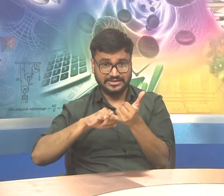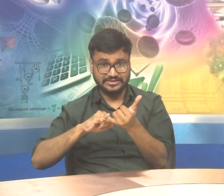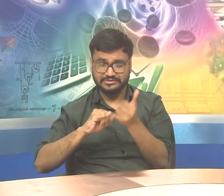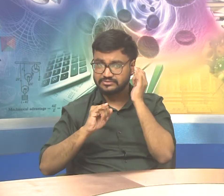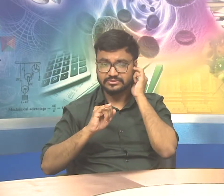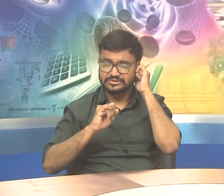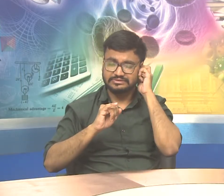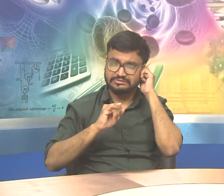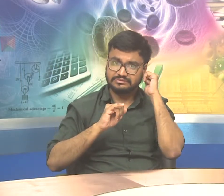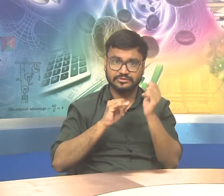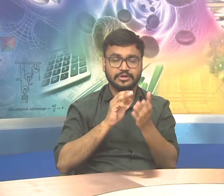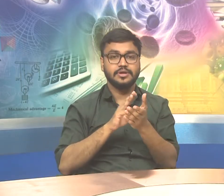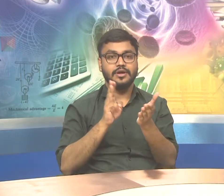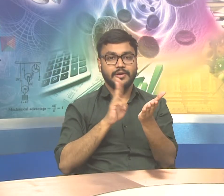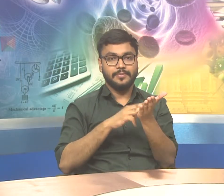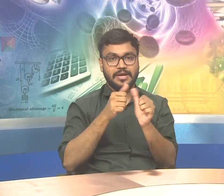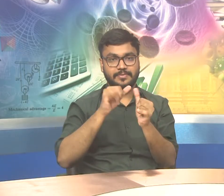Next is mass.